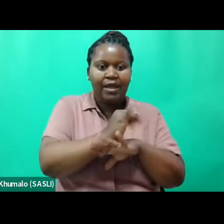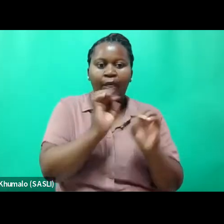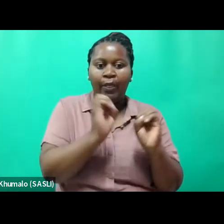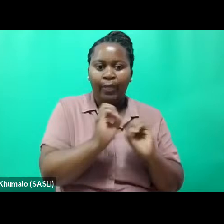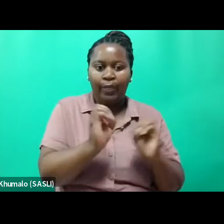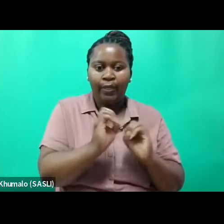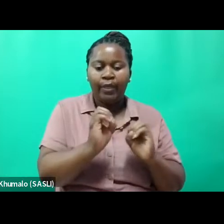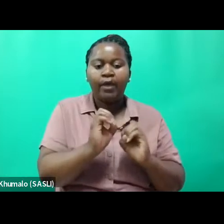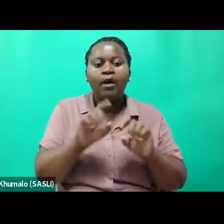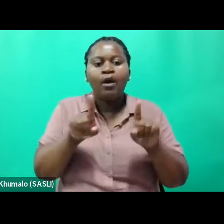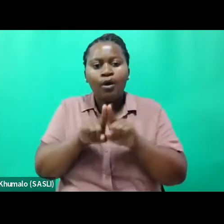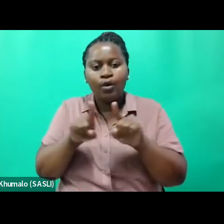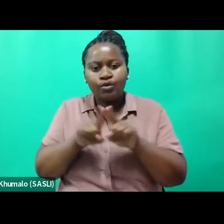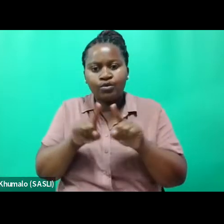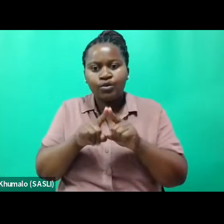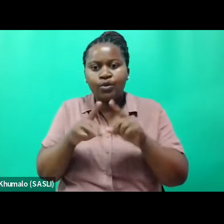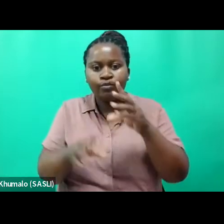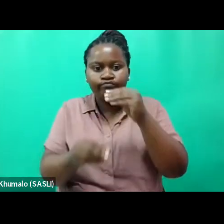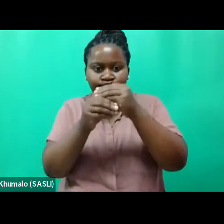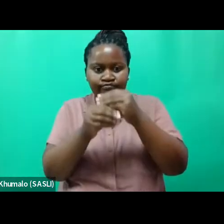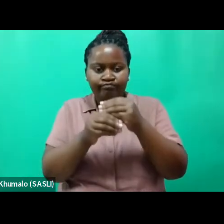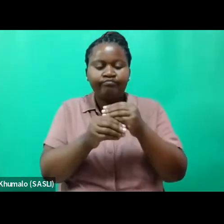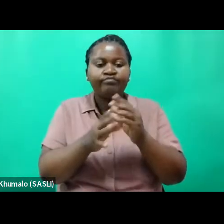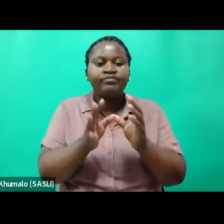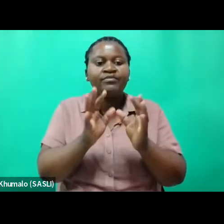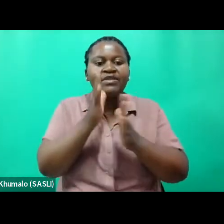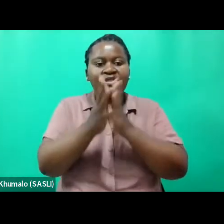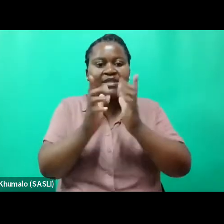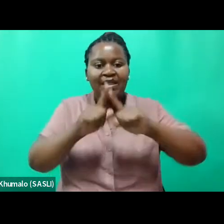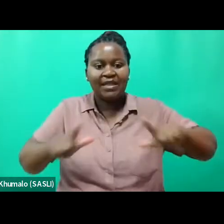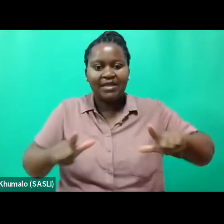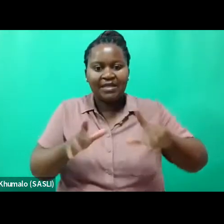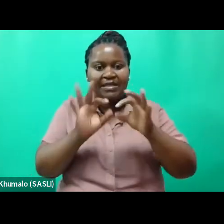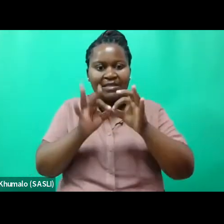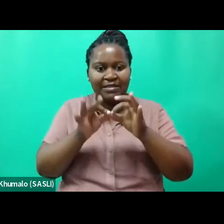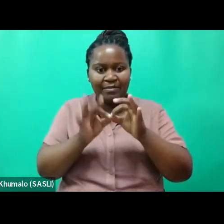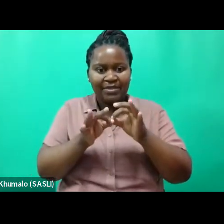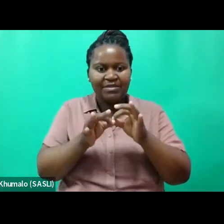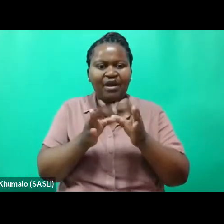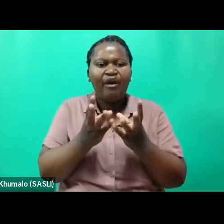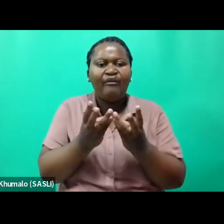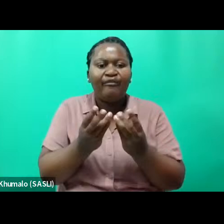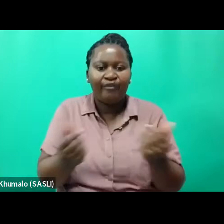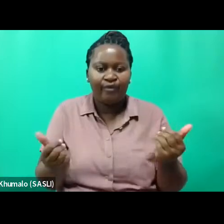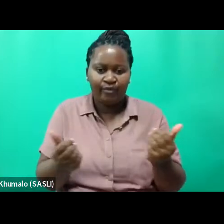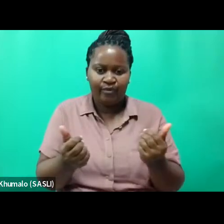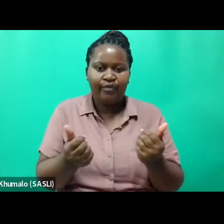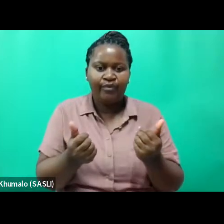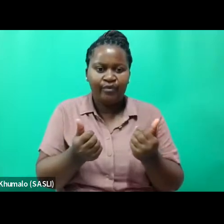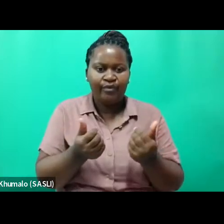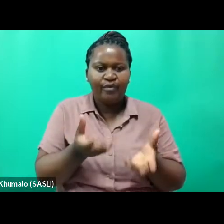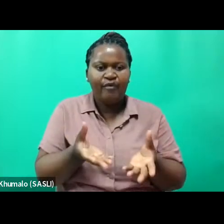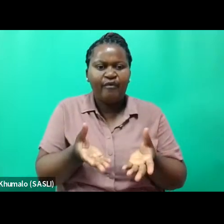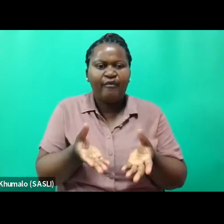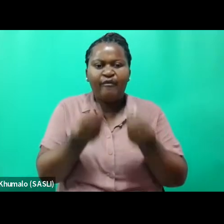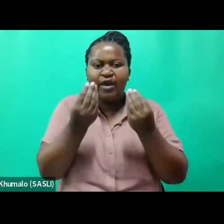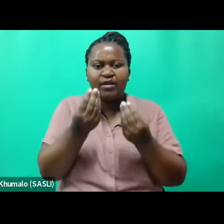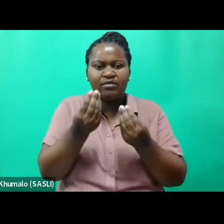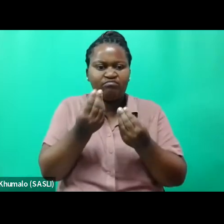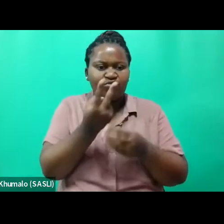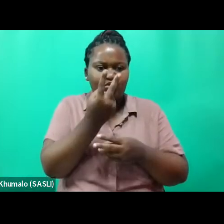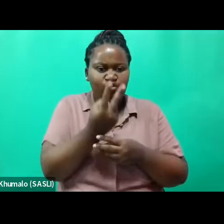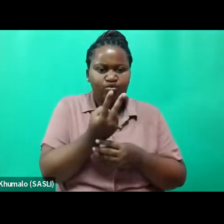also stated that sign language interpreters are very scarce. You might find that there were two